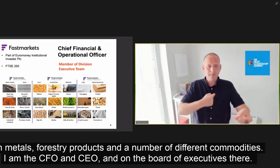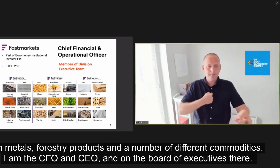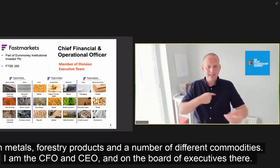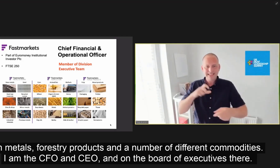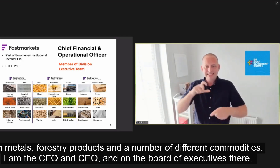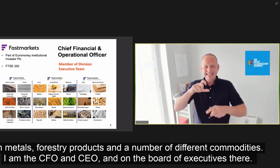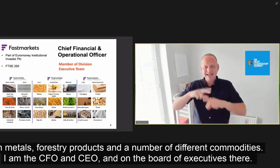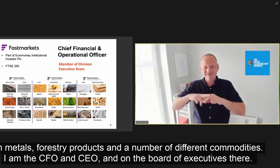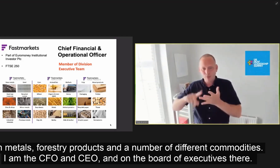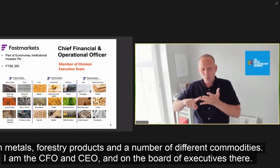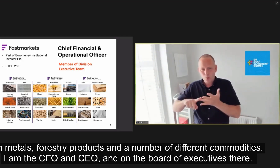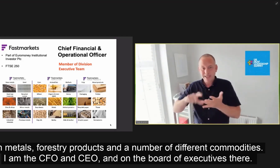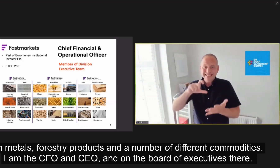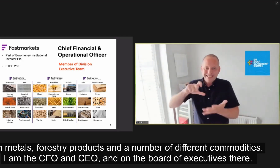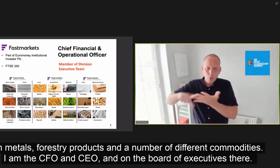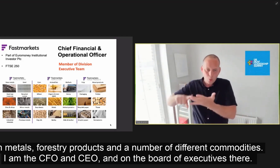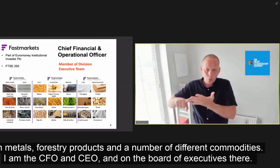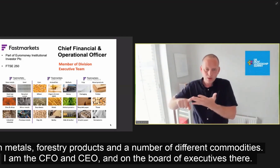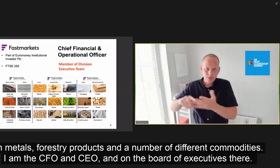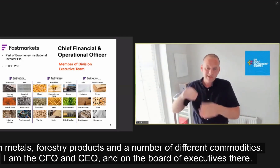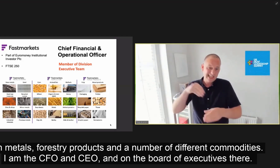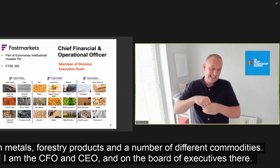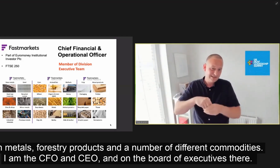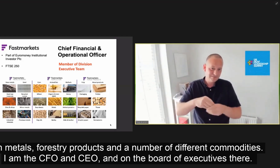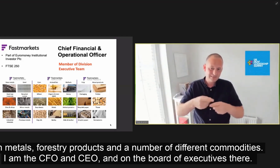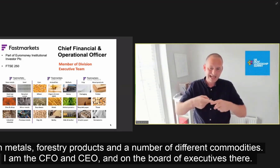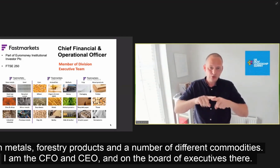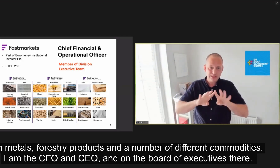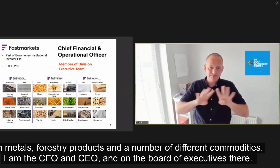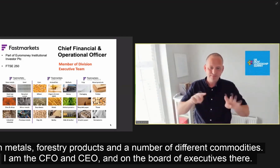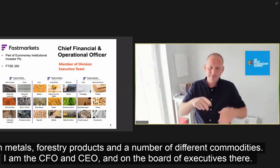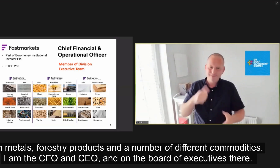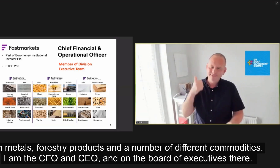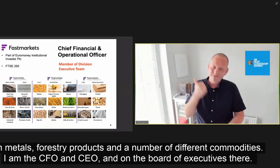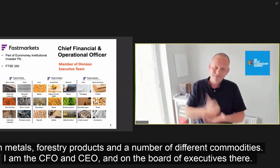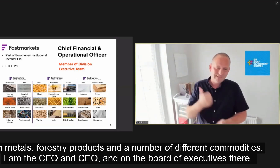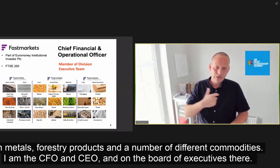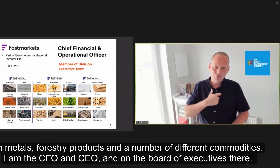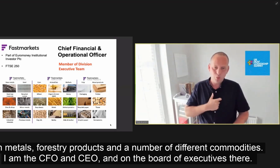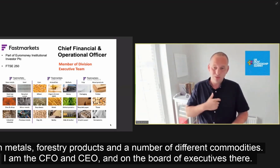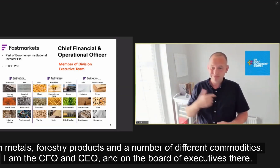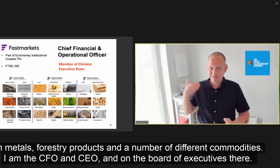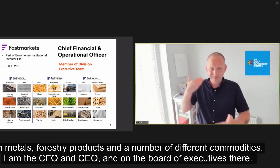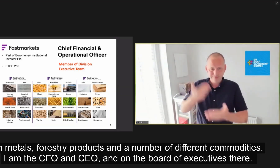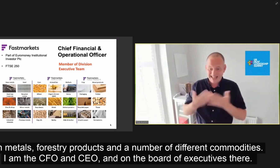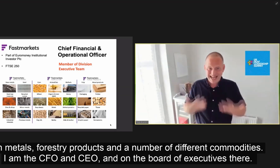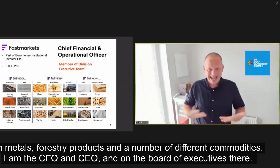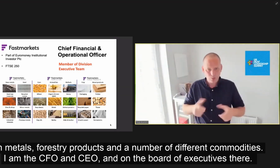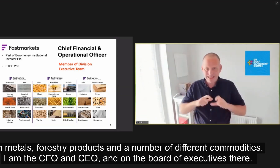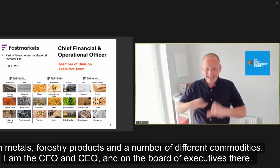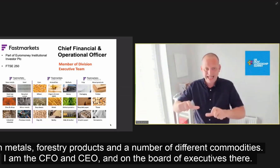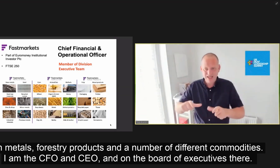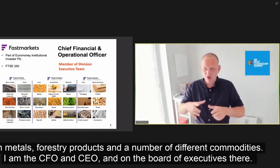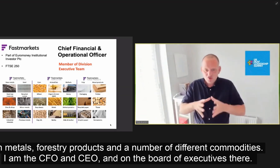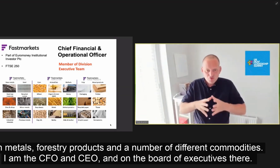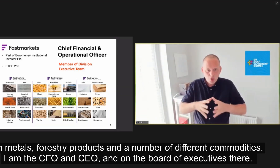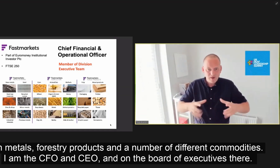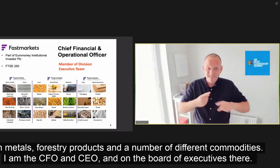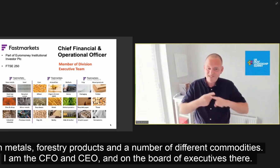and a number of different commodities. And there I'm the CFO and COO and on the board of executives, on the executive board there. I'm